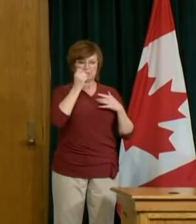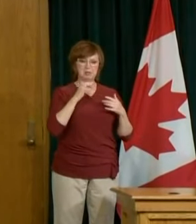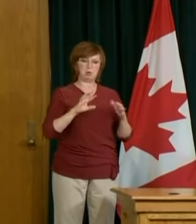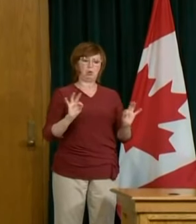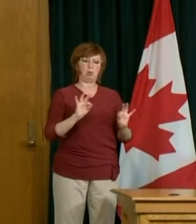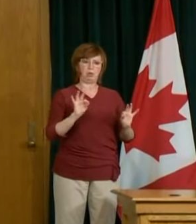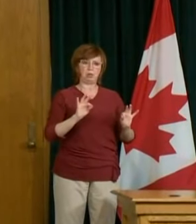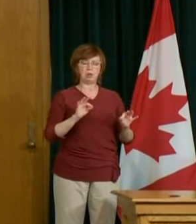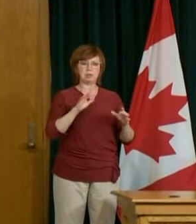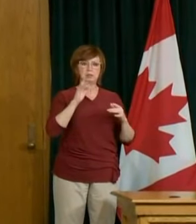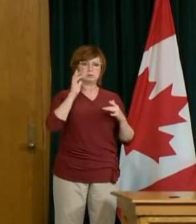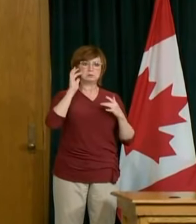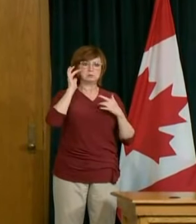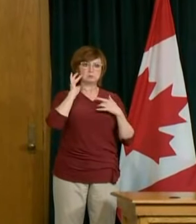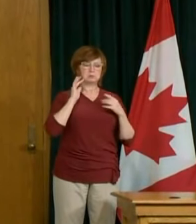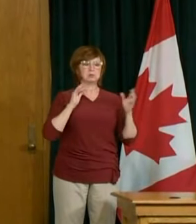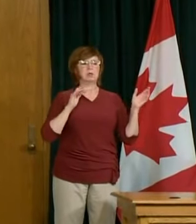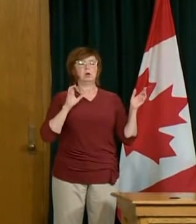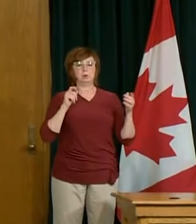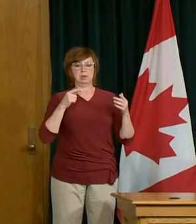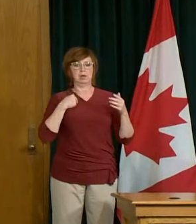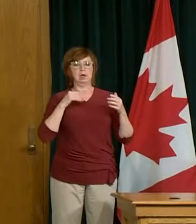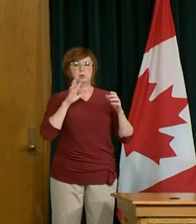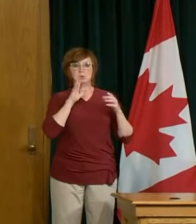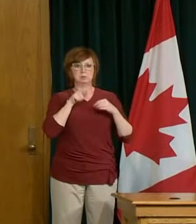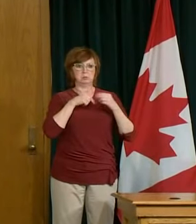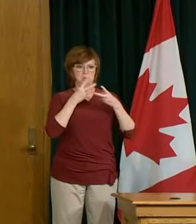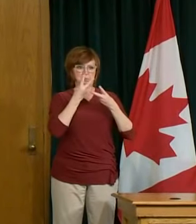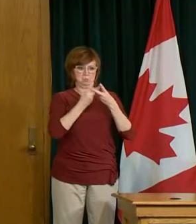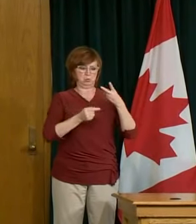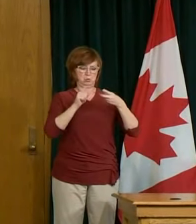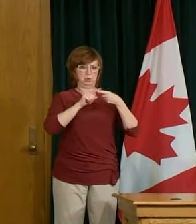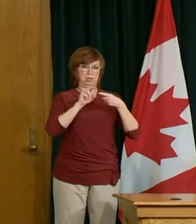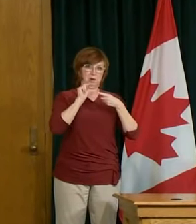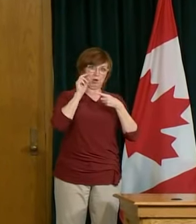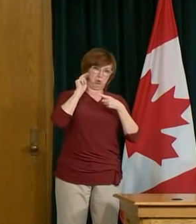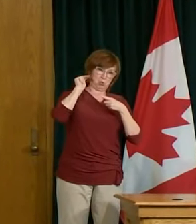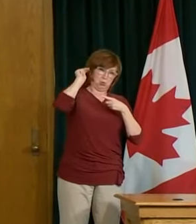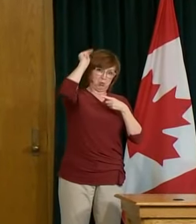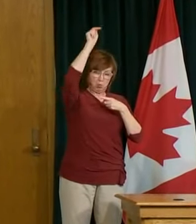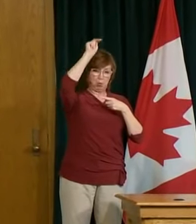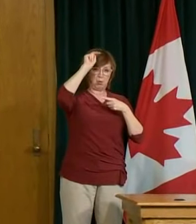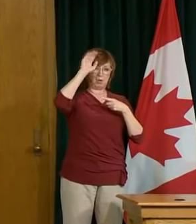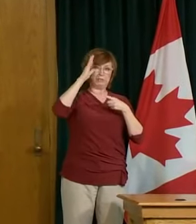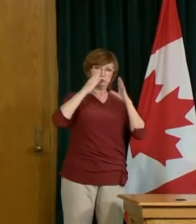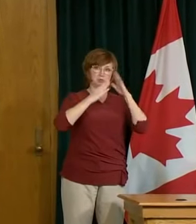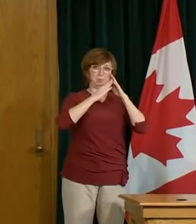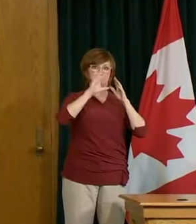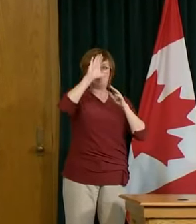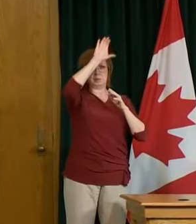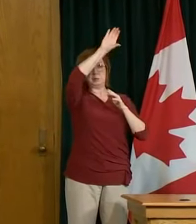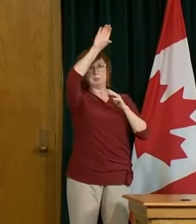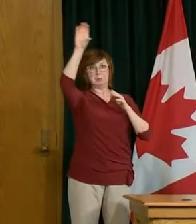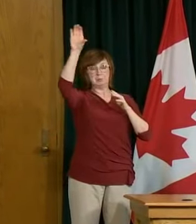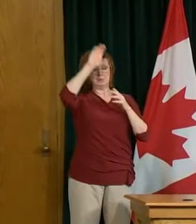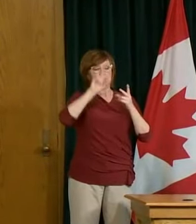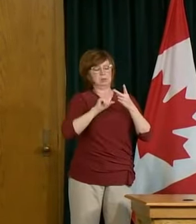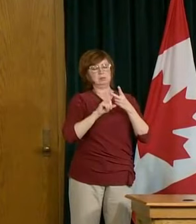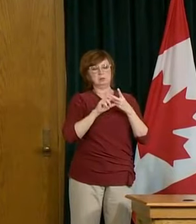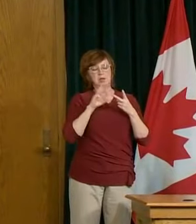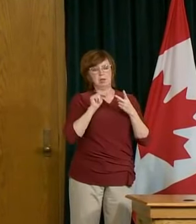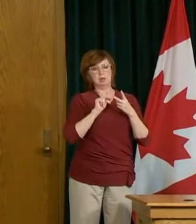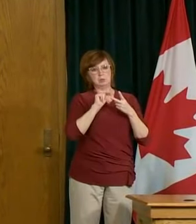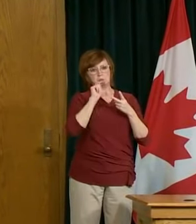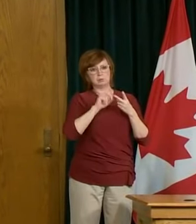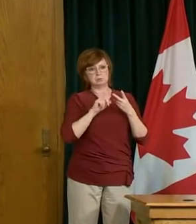Yeah, so I'll talk about the far north and the north. So in the north, there have been hospitalizations, and part of them